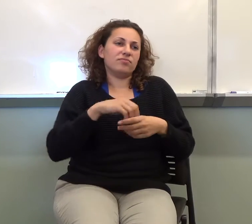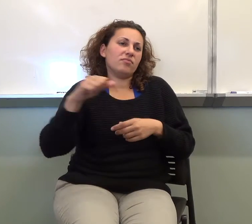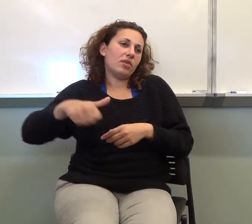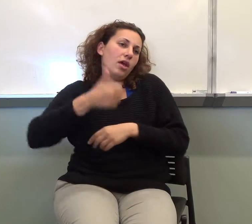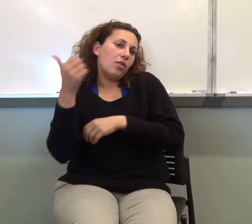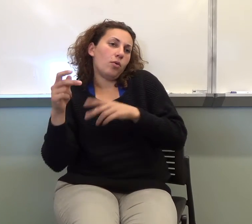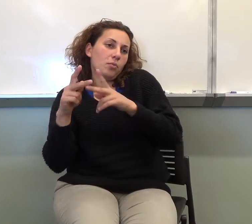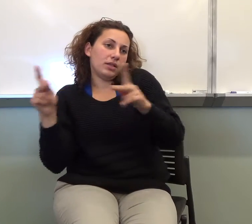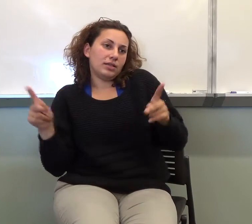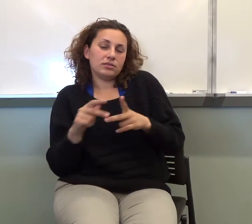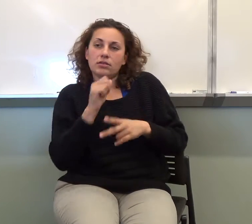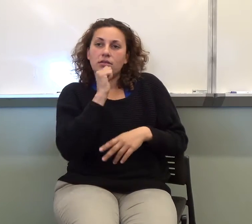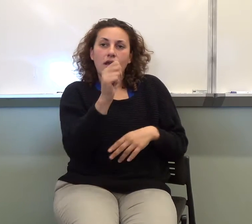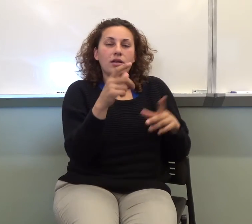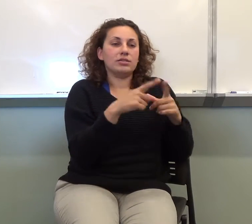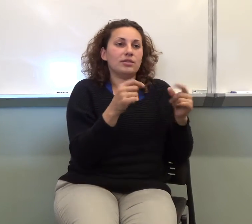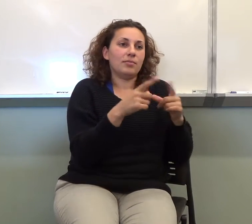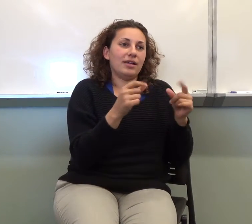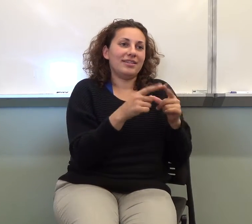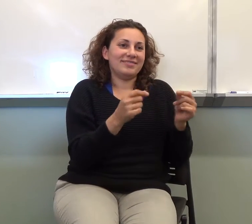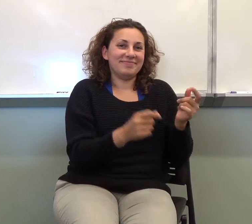not Japan.